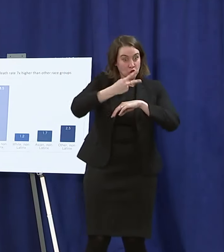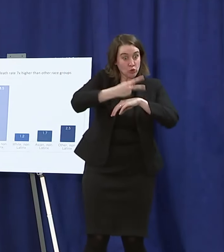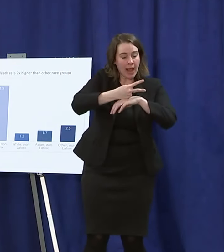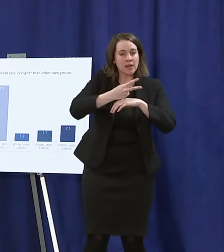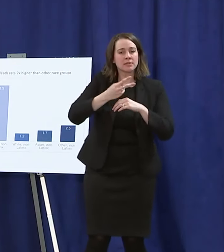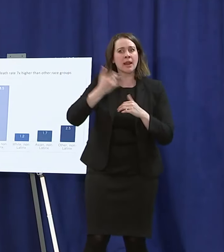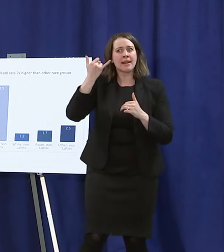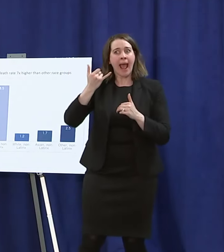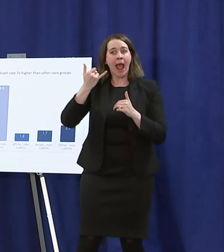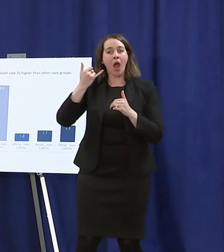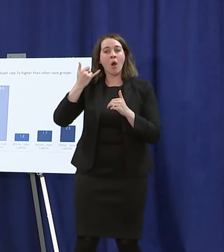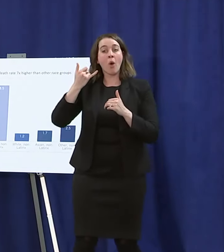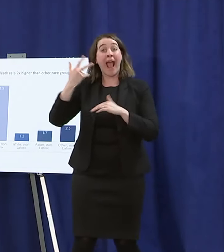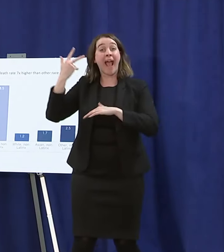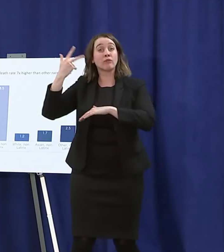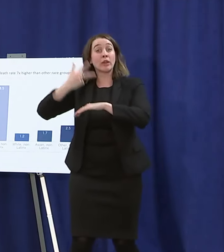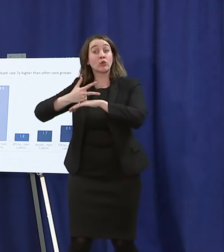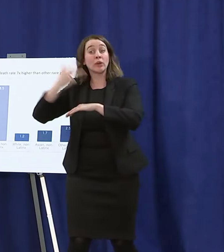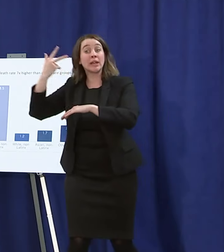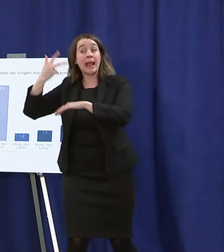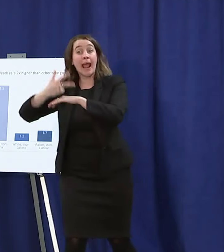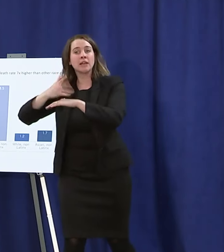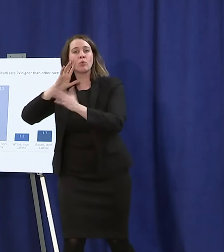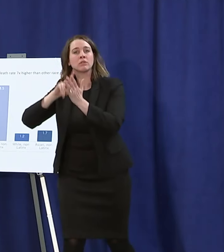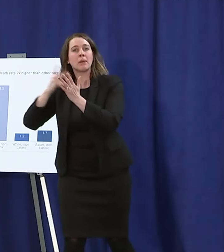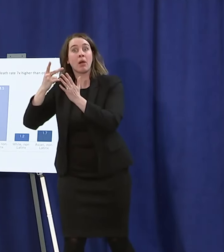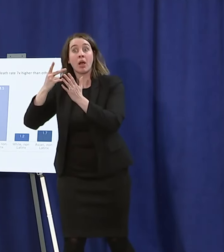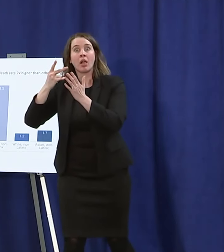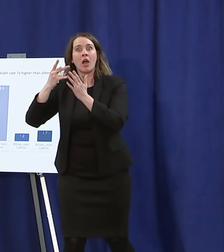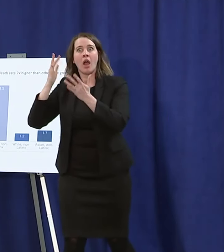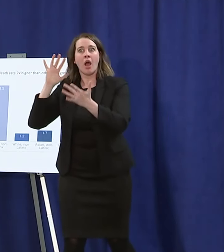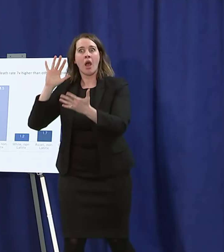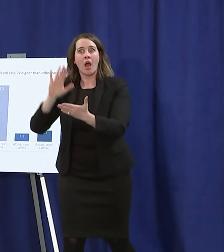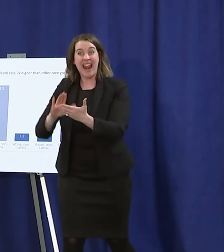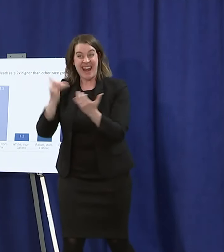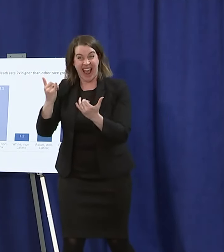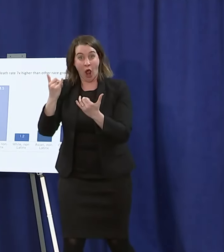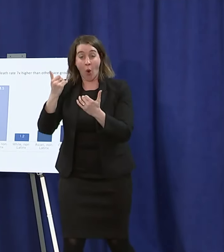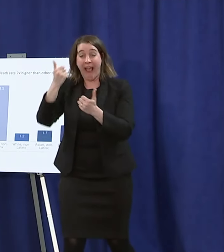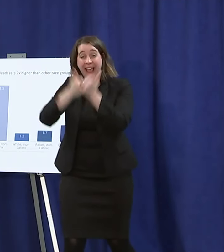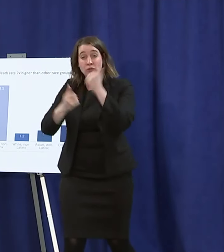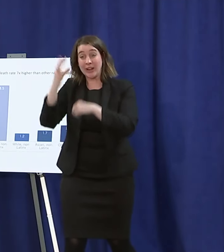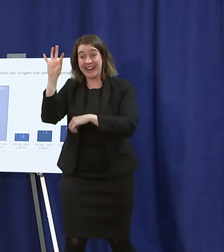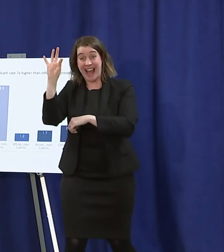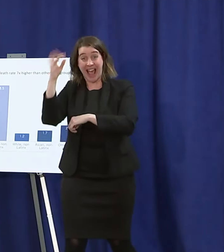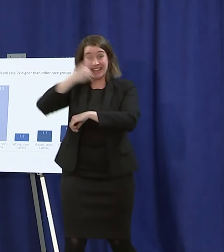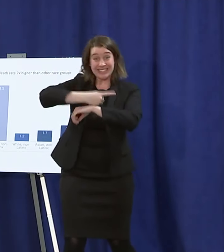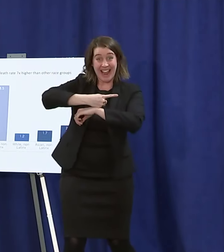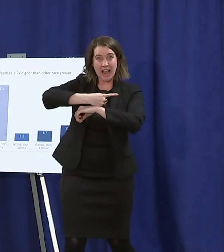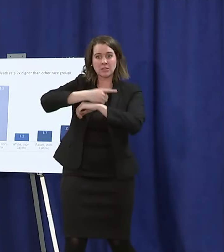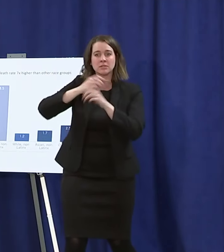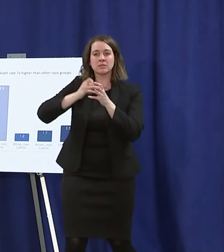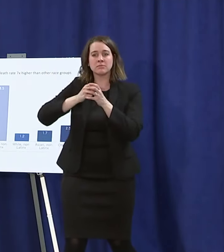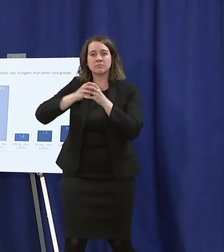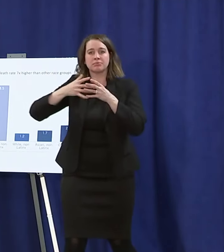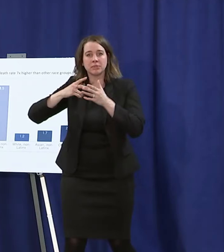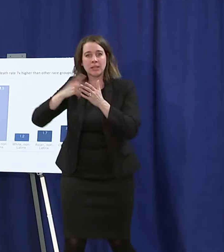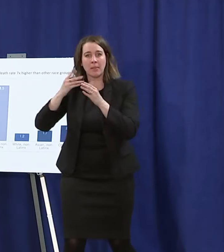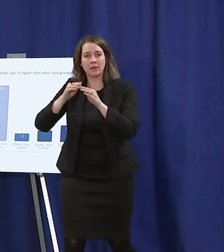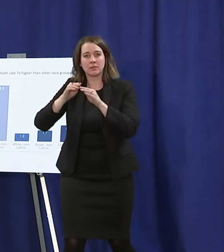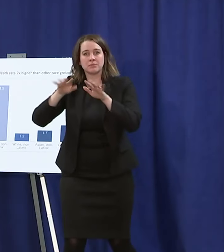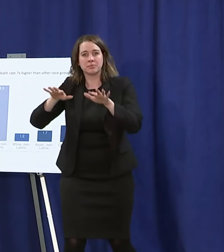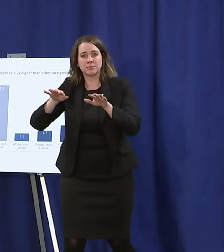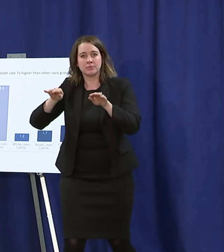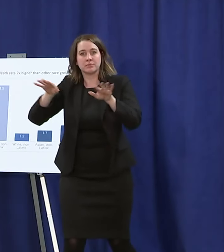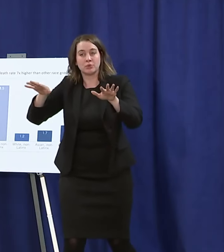in a phase where it's about every 9 to 10 days. That's small steps towards progress. But that's why I said